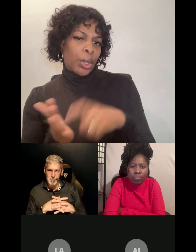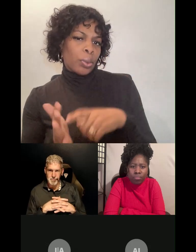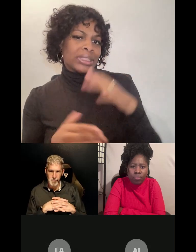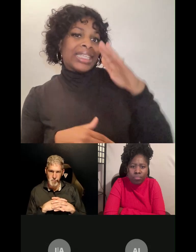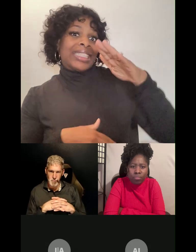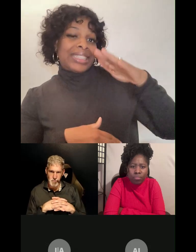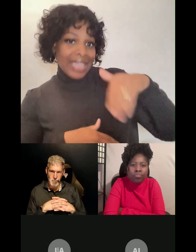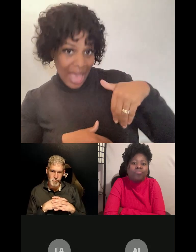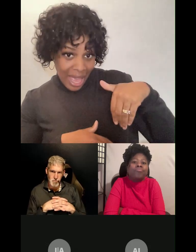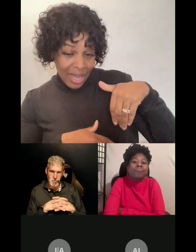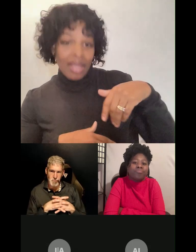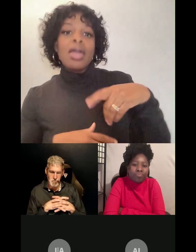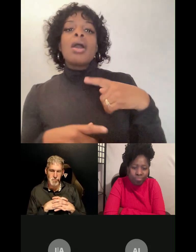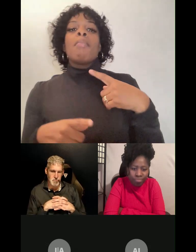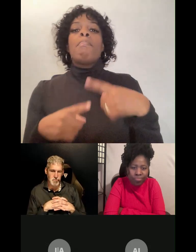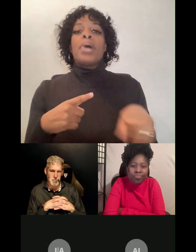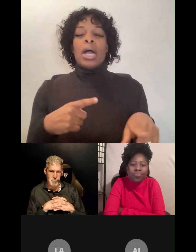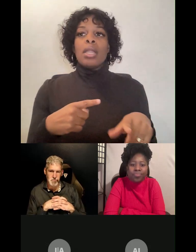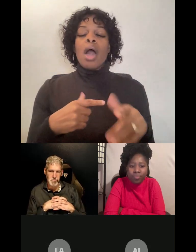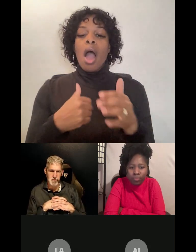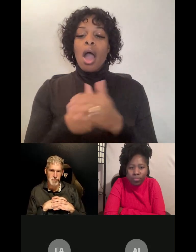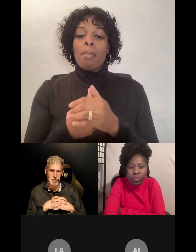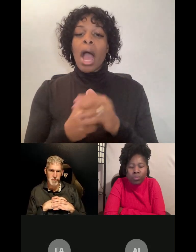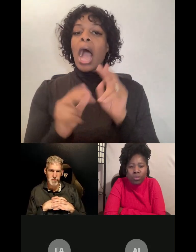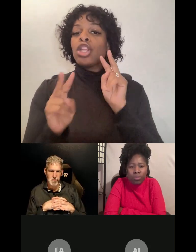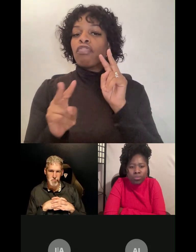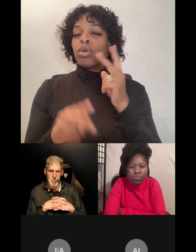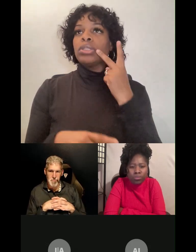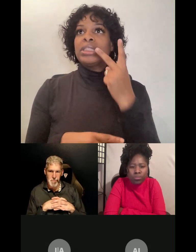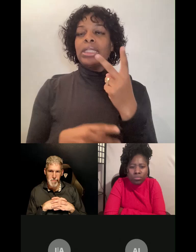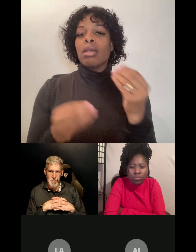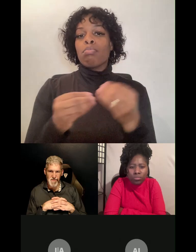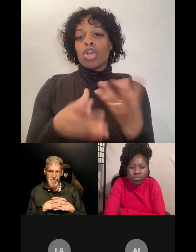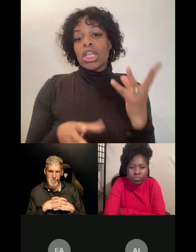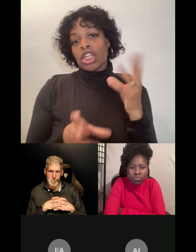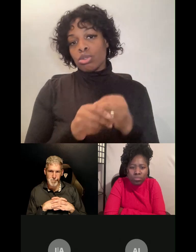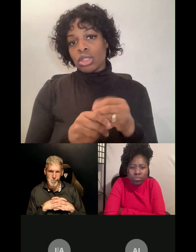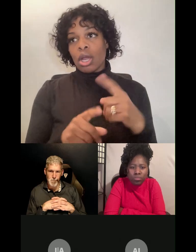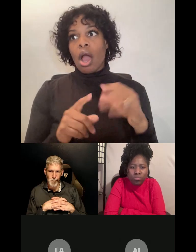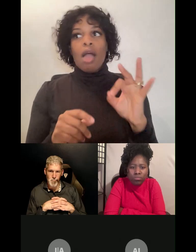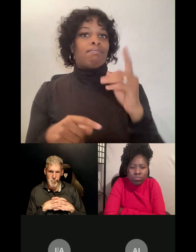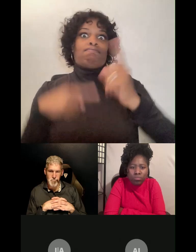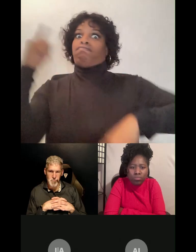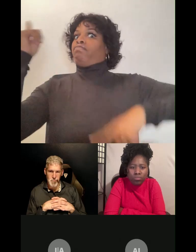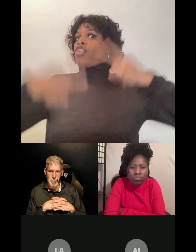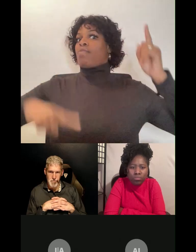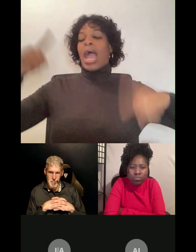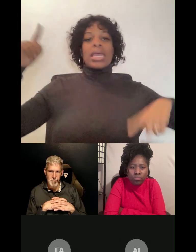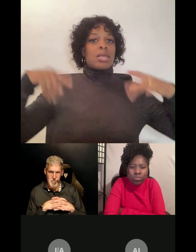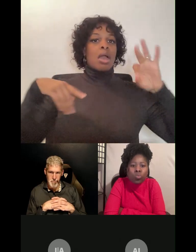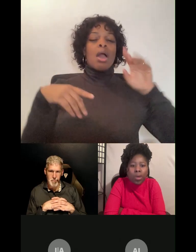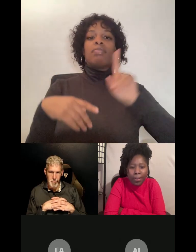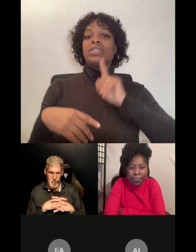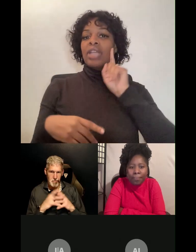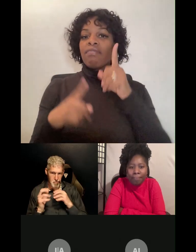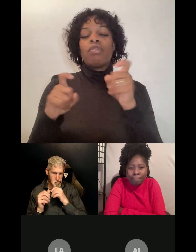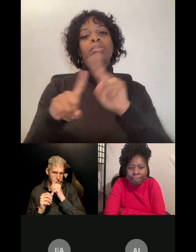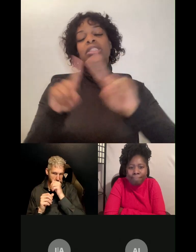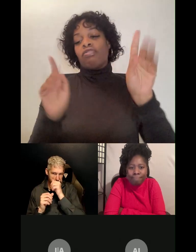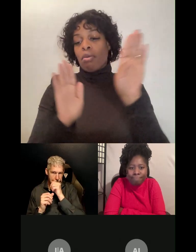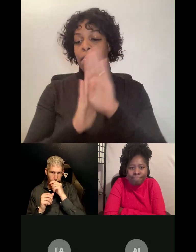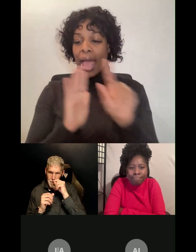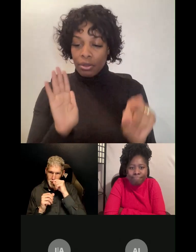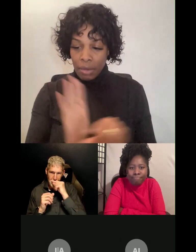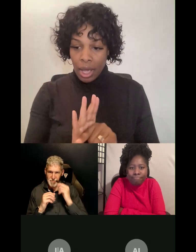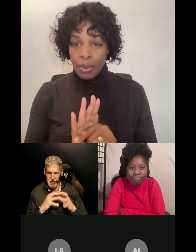I noticed yet, but I look forward to seeing more inclusion of variety of depth